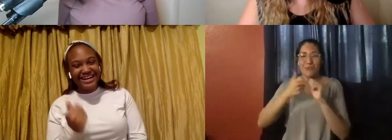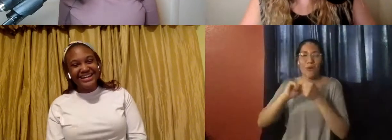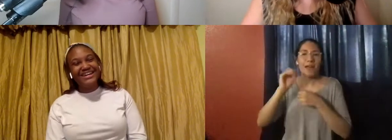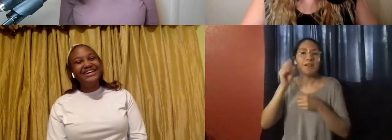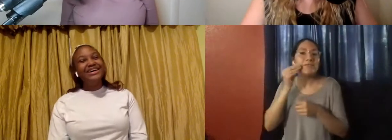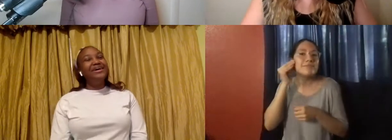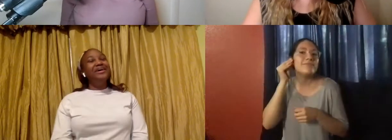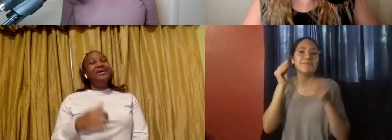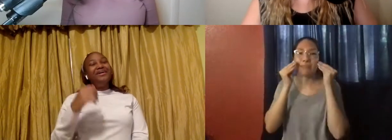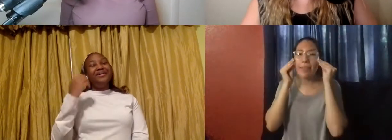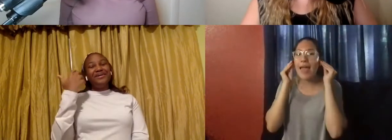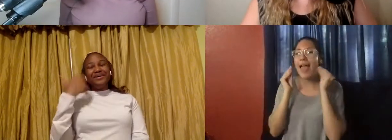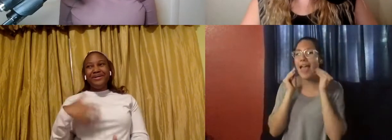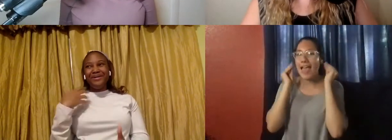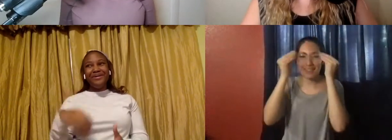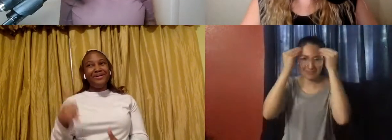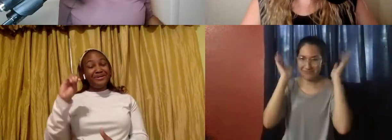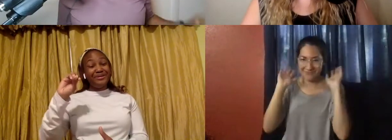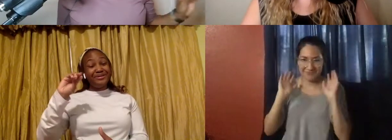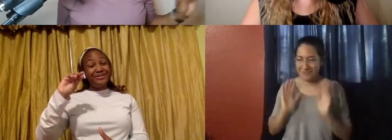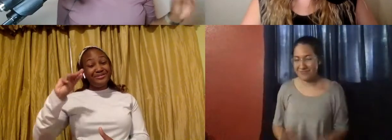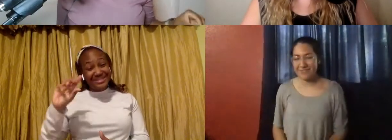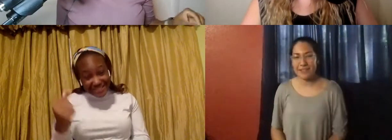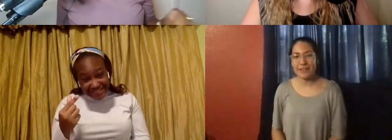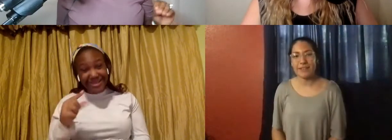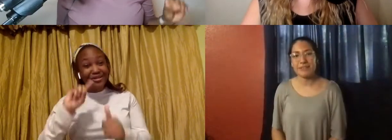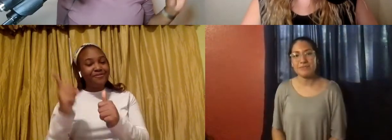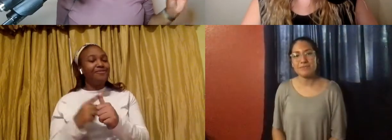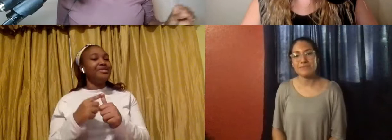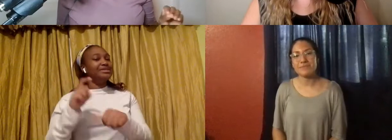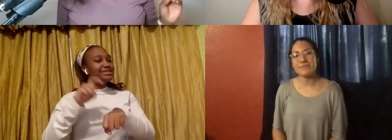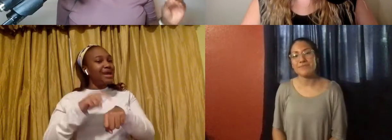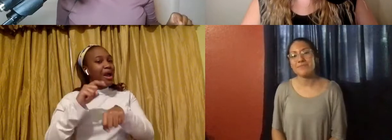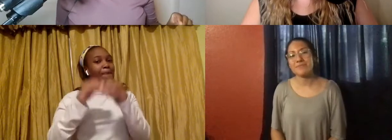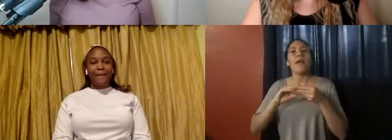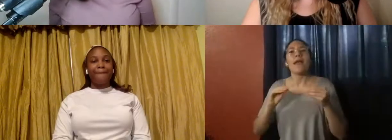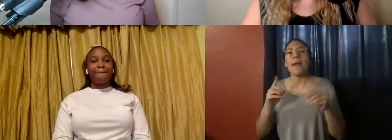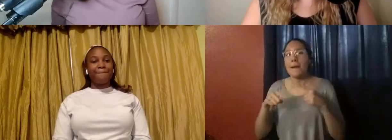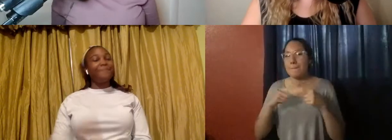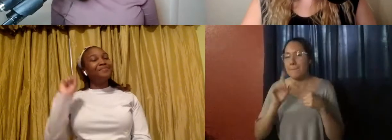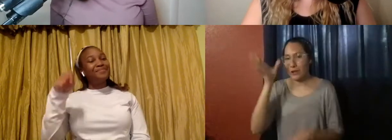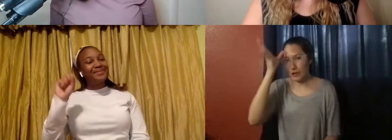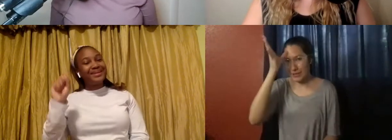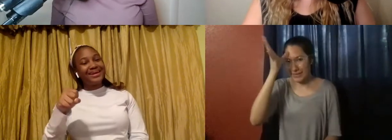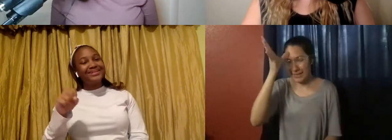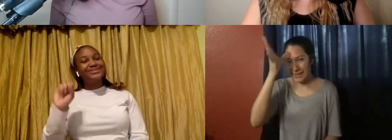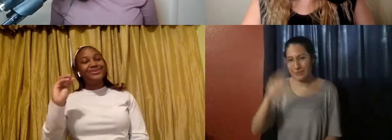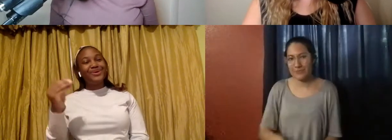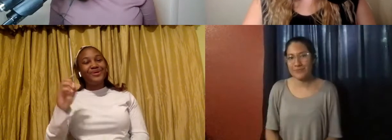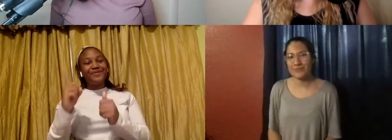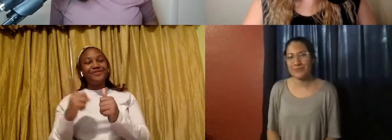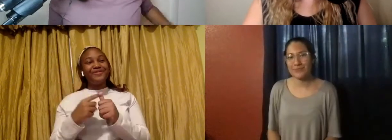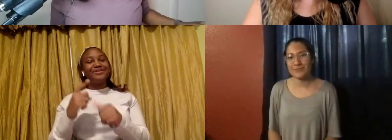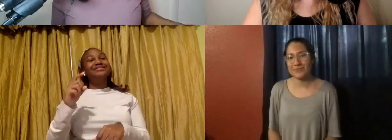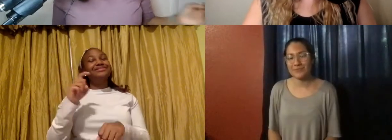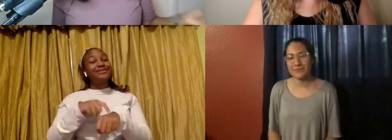Oh my gosh. The first time wearing makeup, like just a side note, the first time I wore makeup. So the first time that I wore